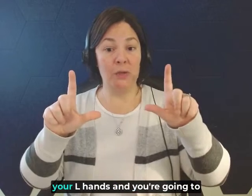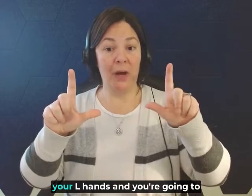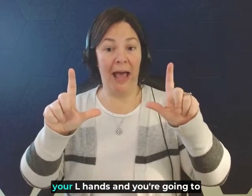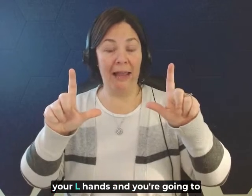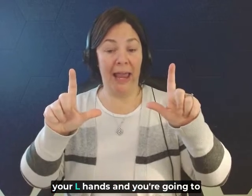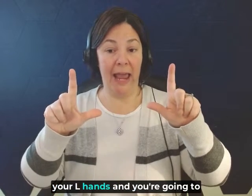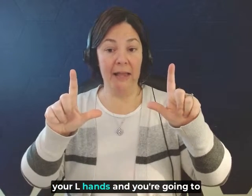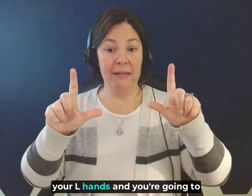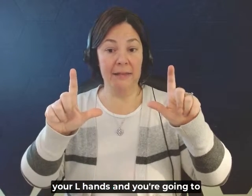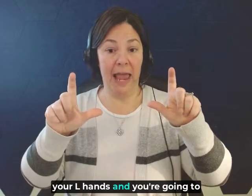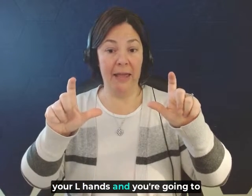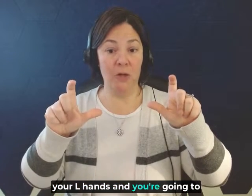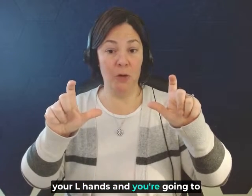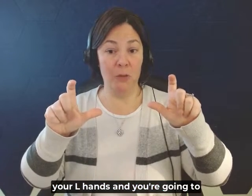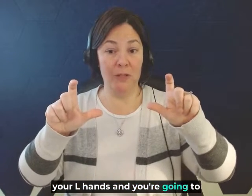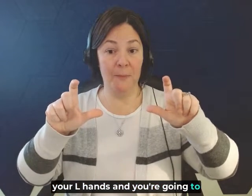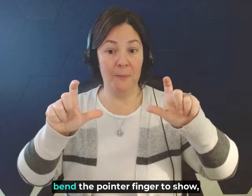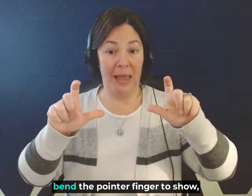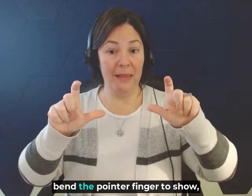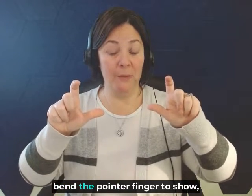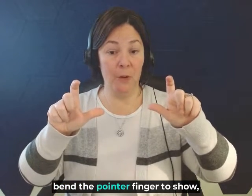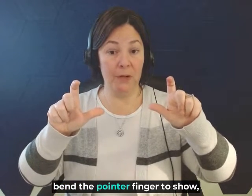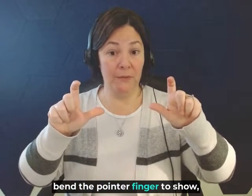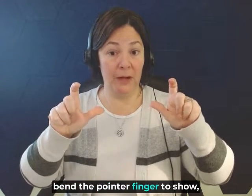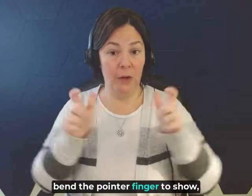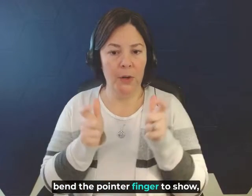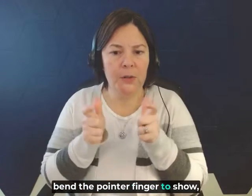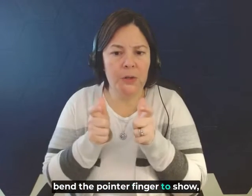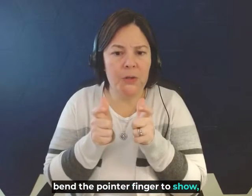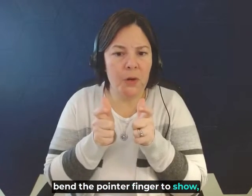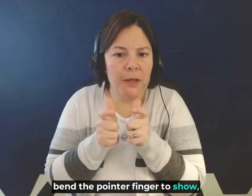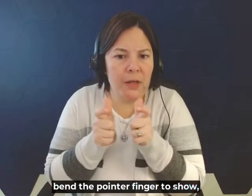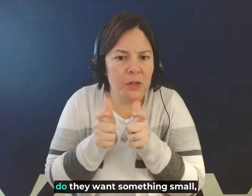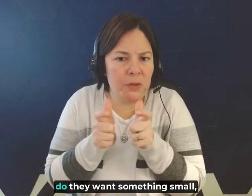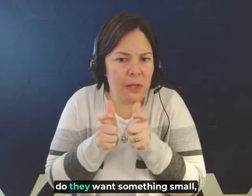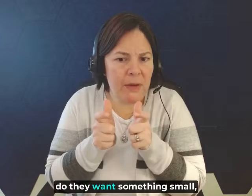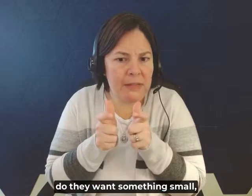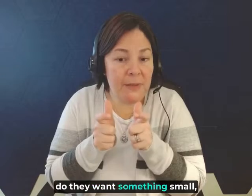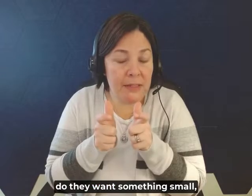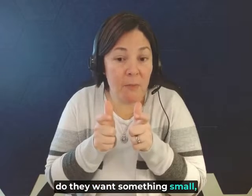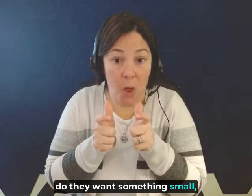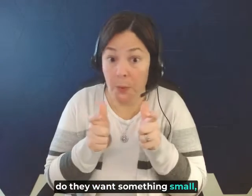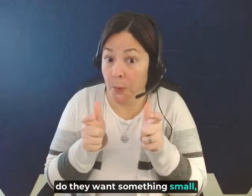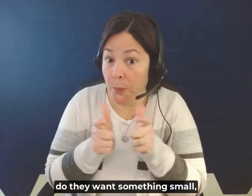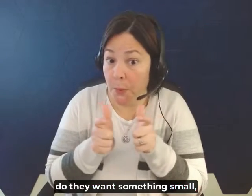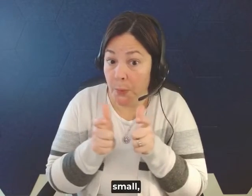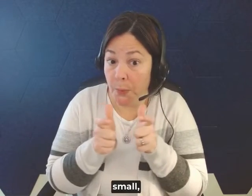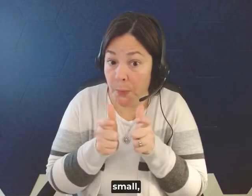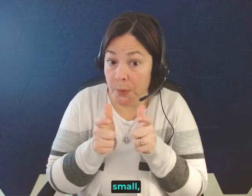L hands, and you're going to bend the pointer finger to show, do they want something small?